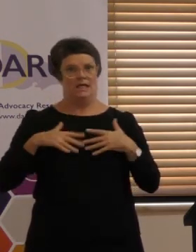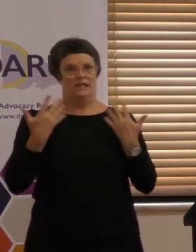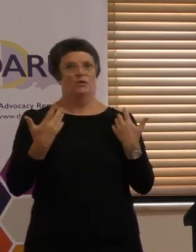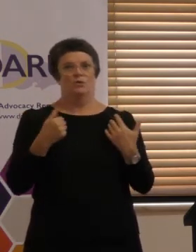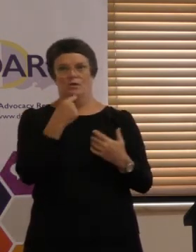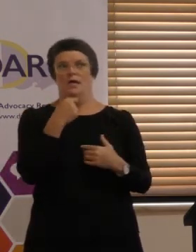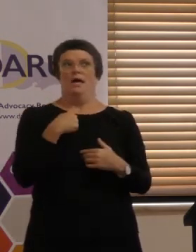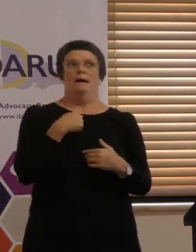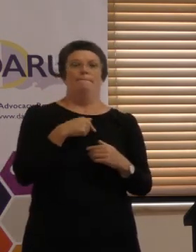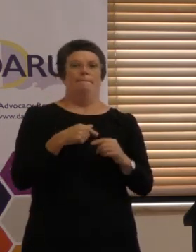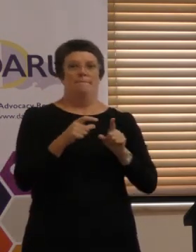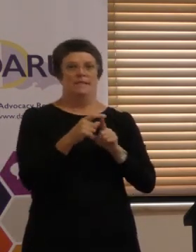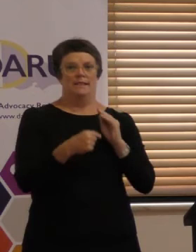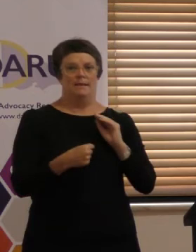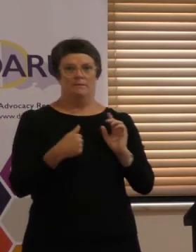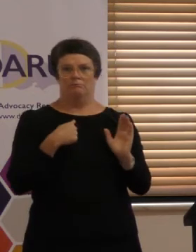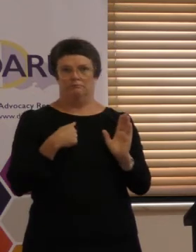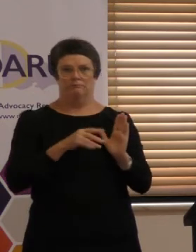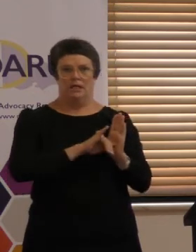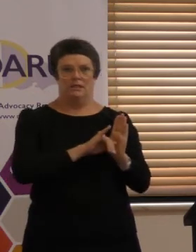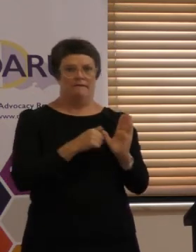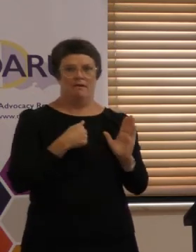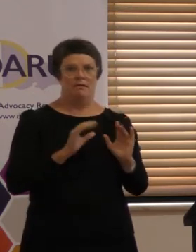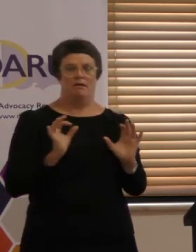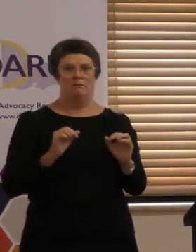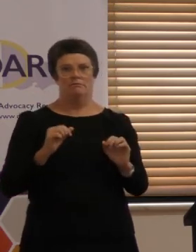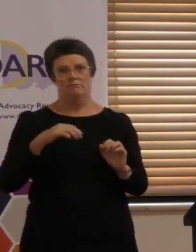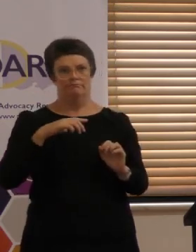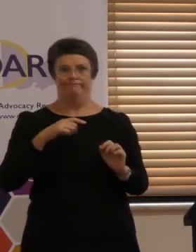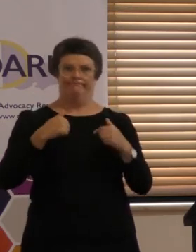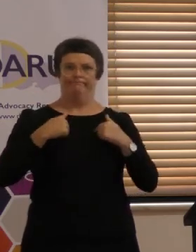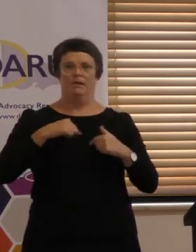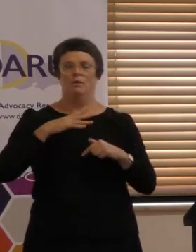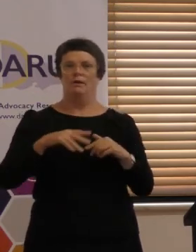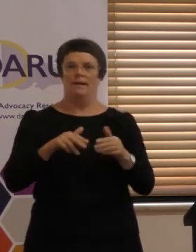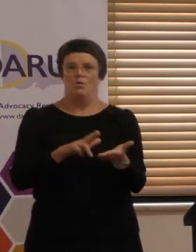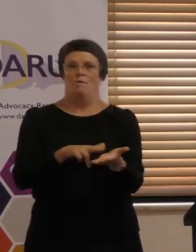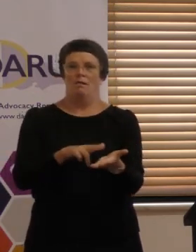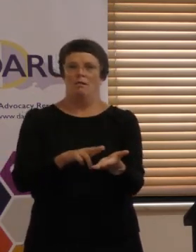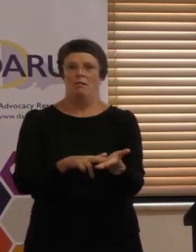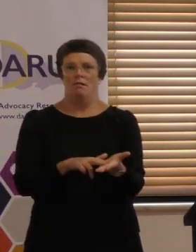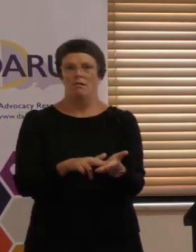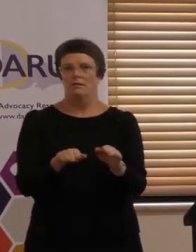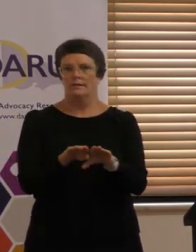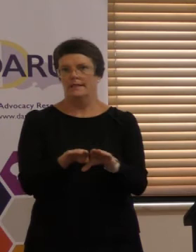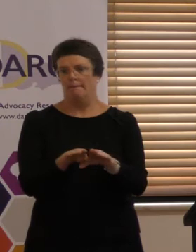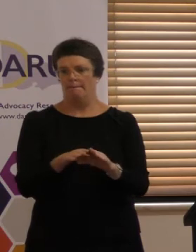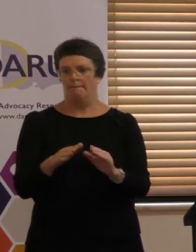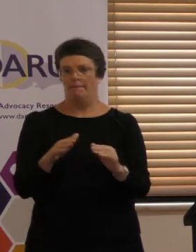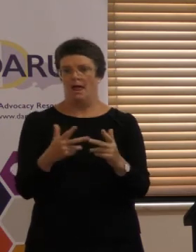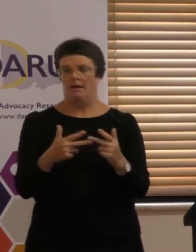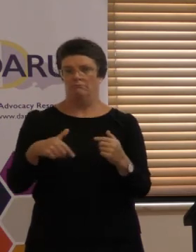as disabled. I didn't think it was important. I just wanted to be normal like everybody else. And that